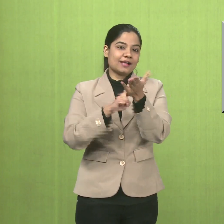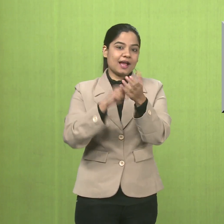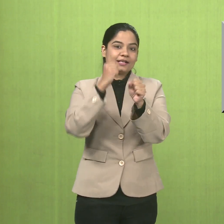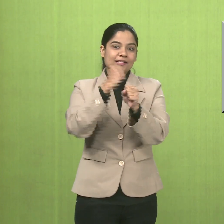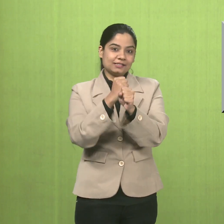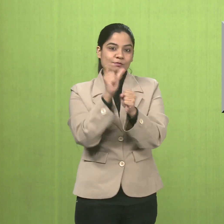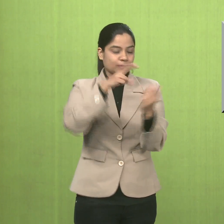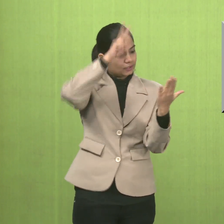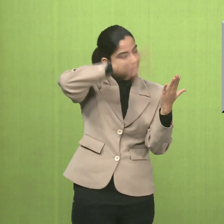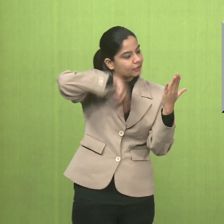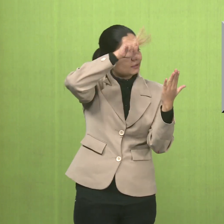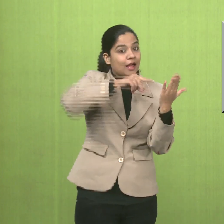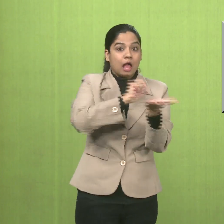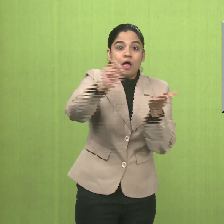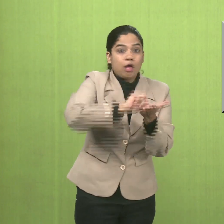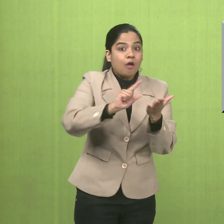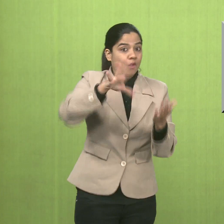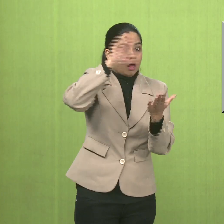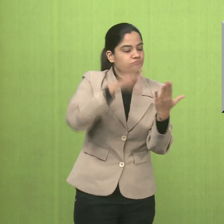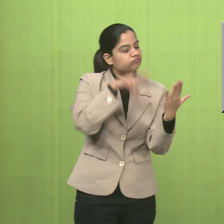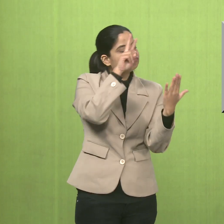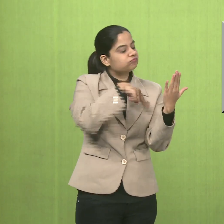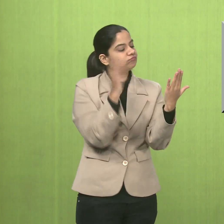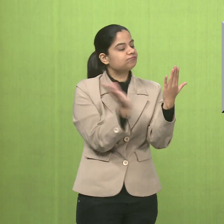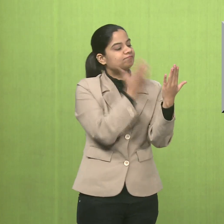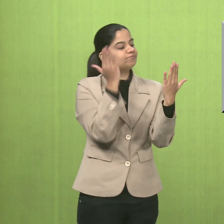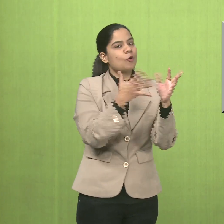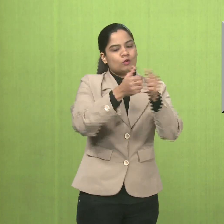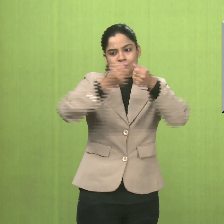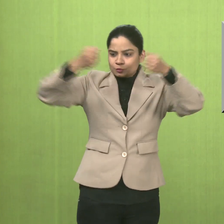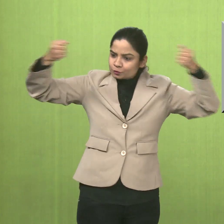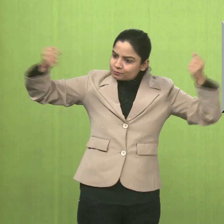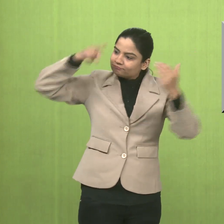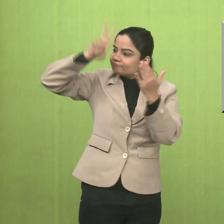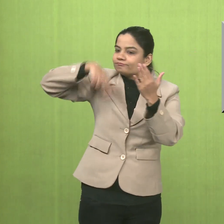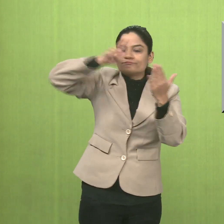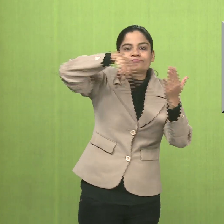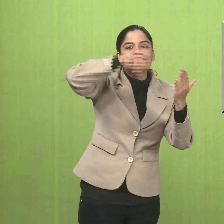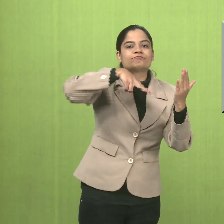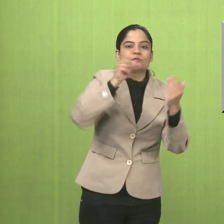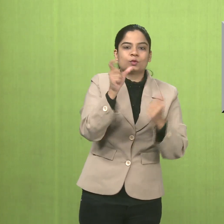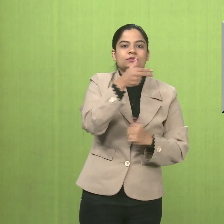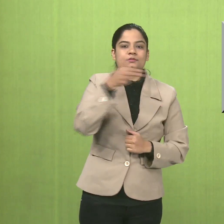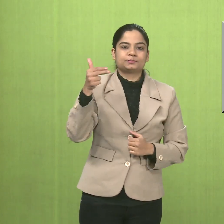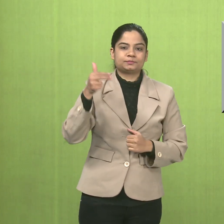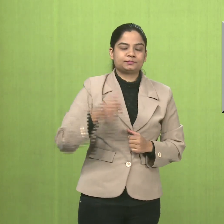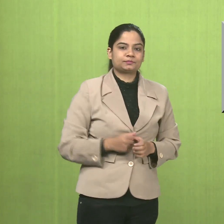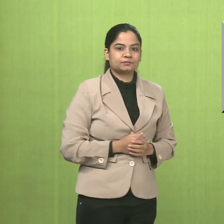Reading, the action or the skill of reading. To read something like a newspaper or a book, etc.